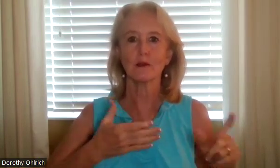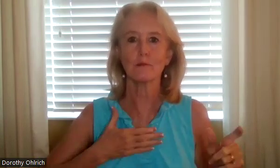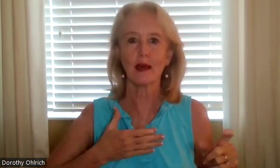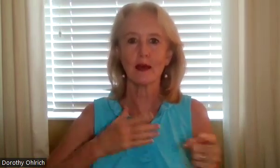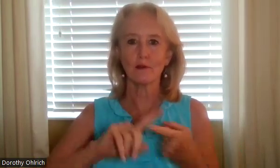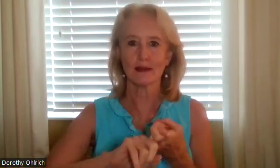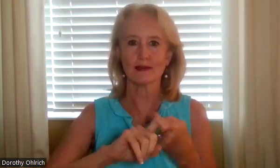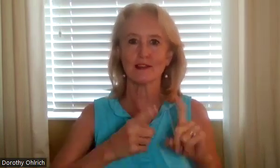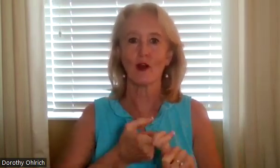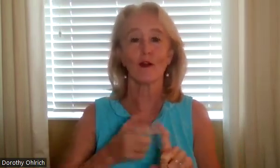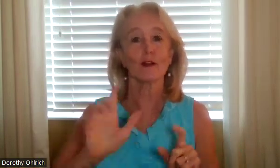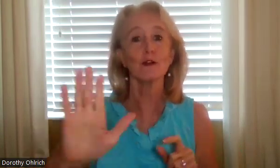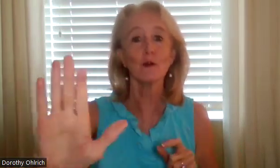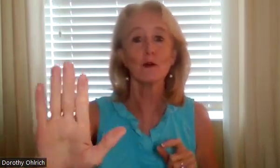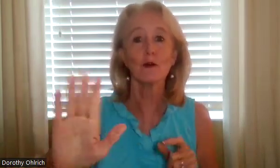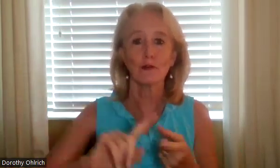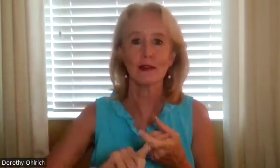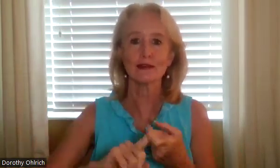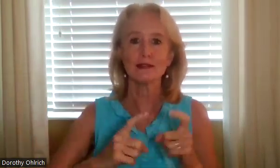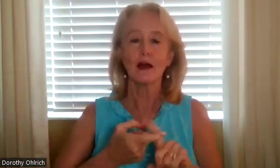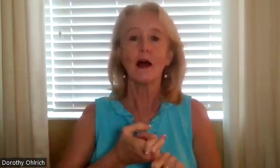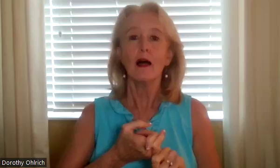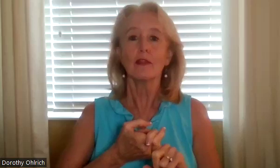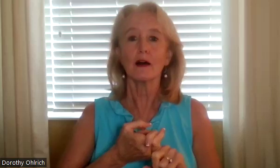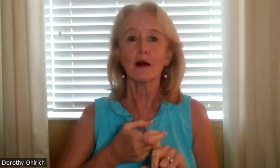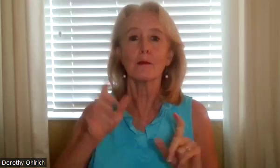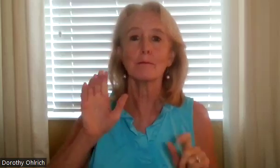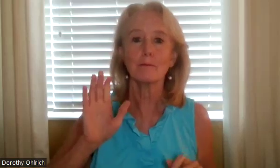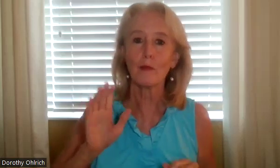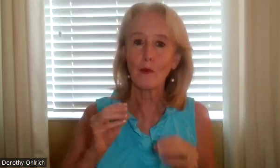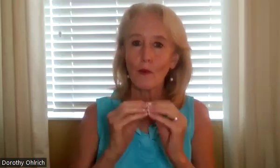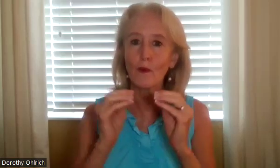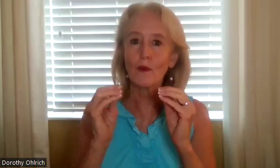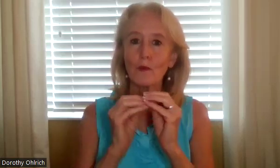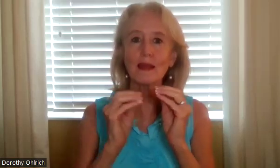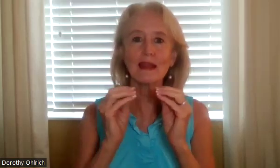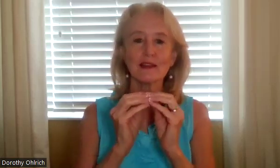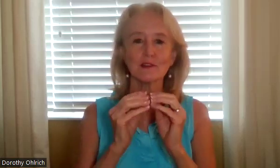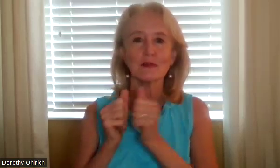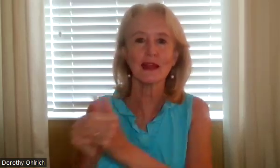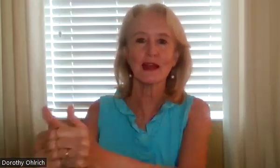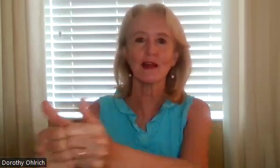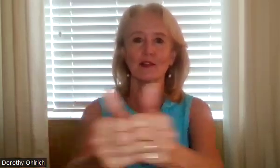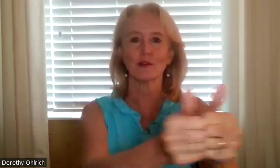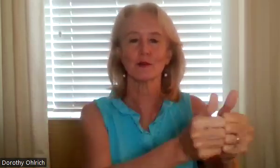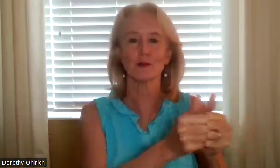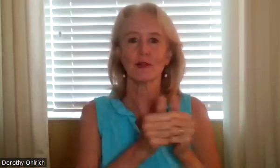and my friends are your friends. The more we get together,